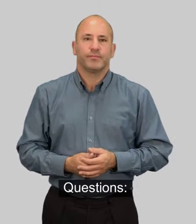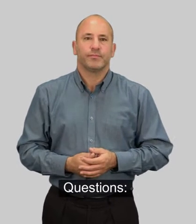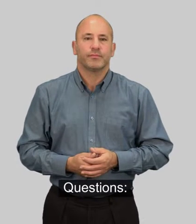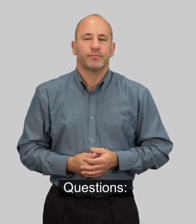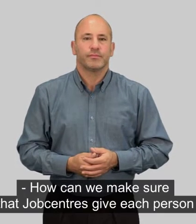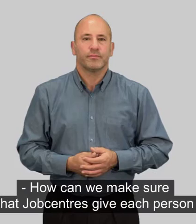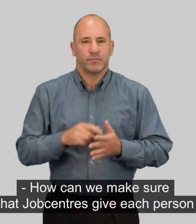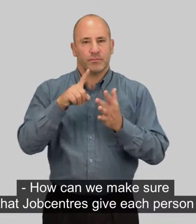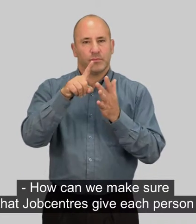Questions.